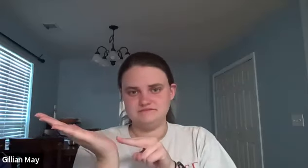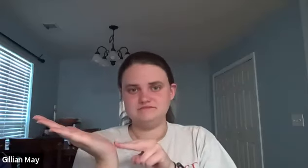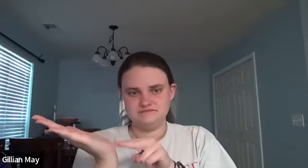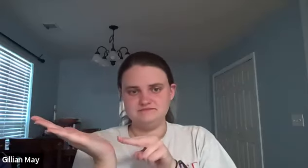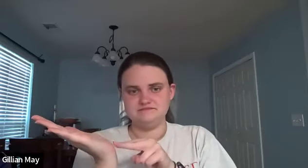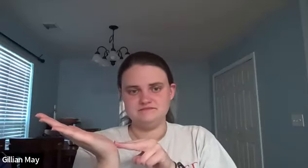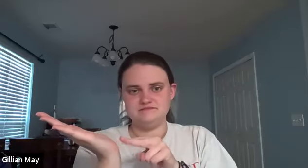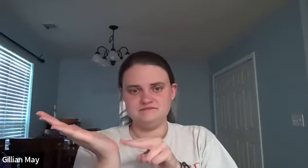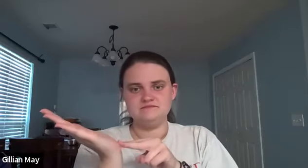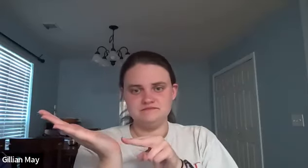And